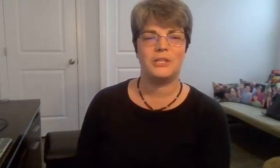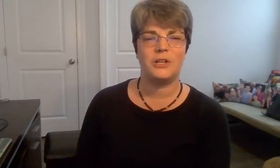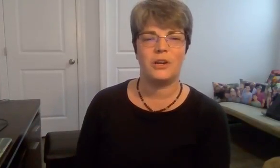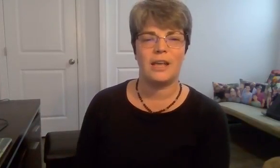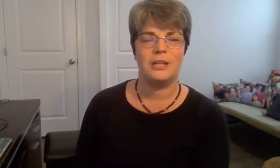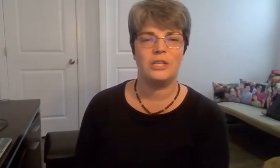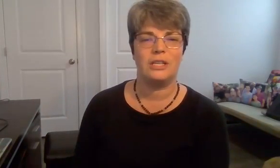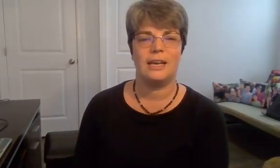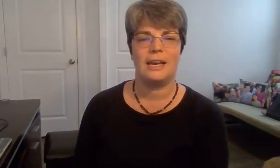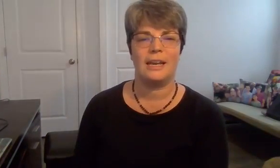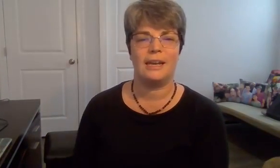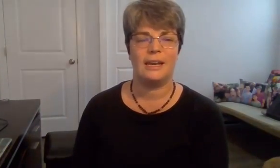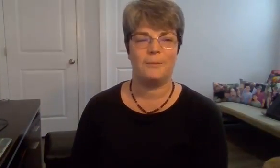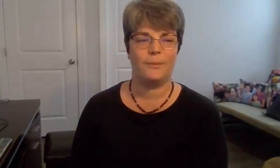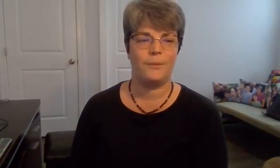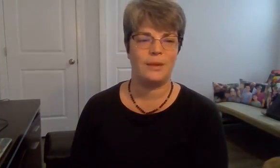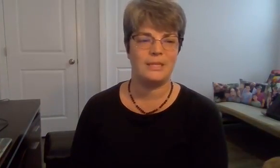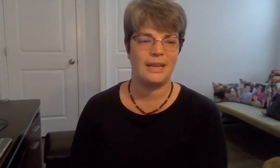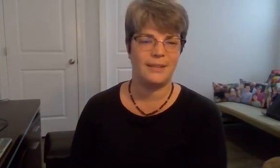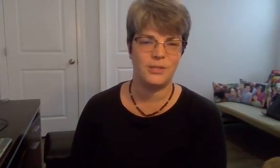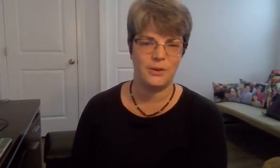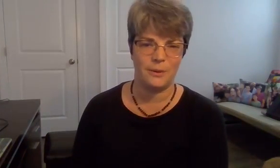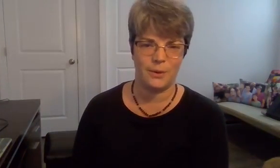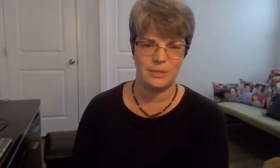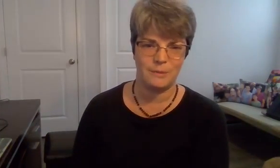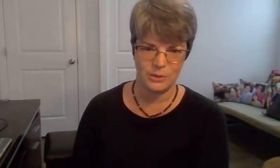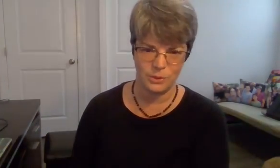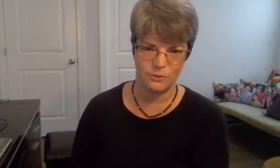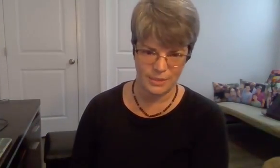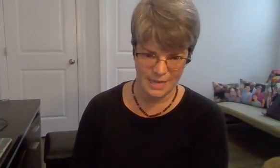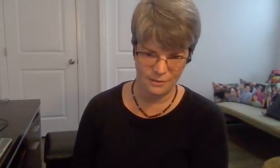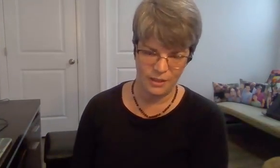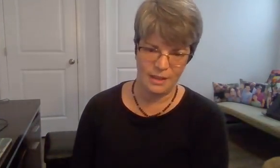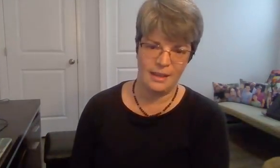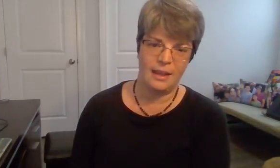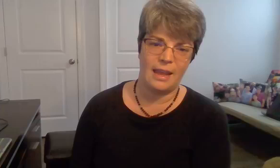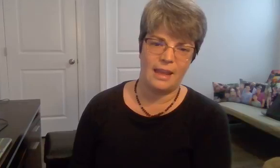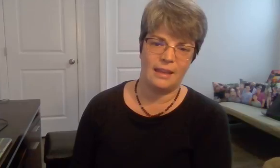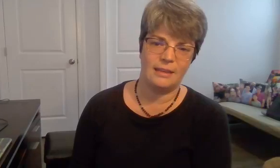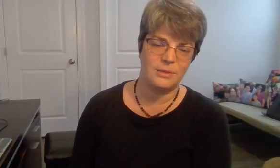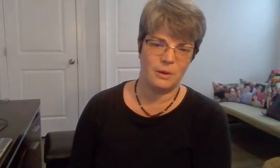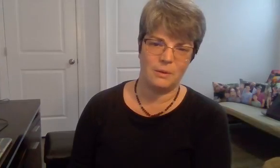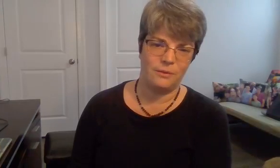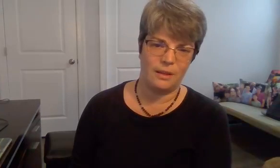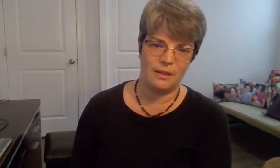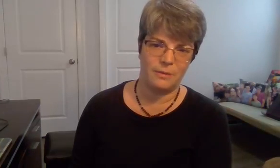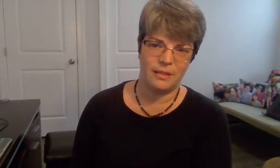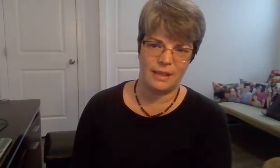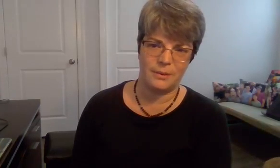and audiology. When I was getting that degree, I worked at Maryland School for the Deaf, and that's where I really fell in love with the language